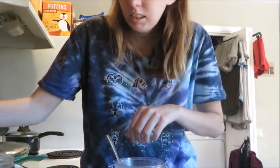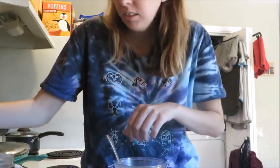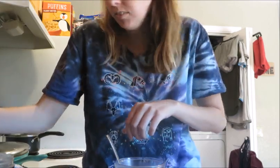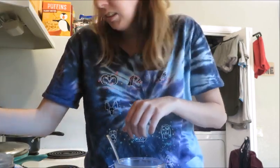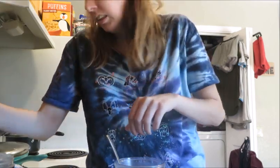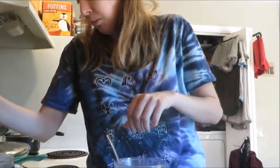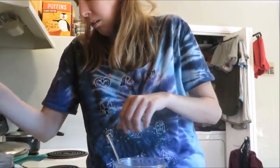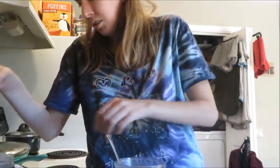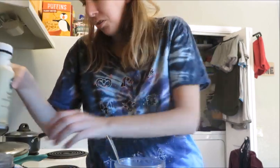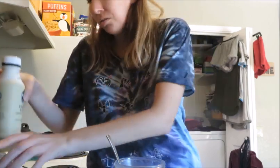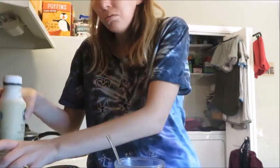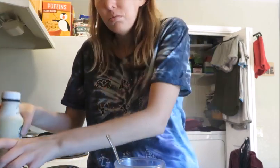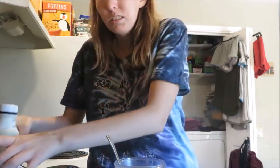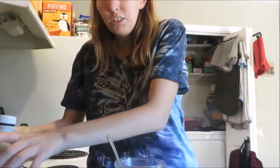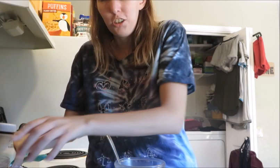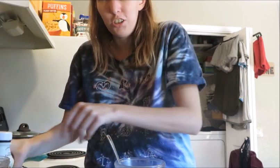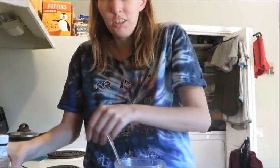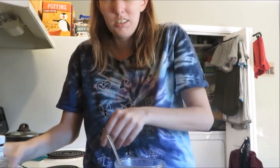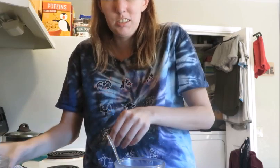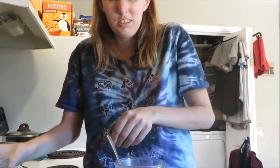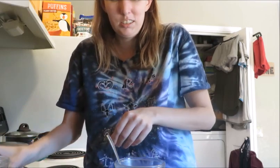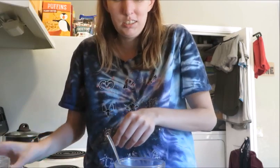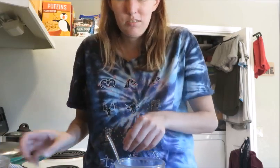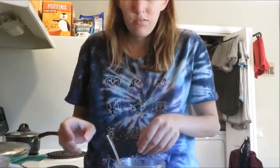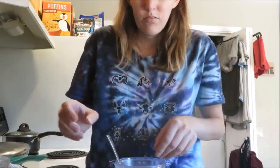if they want to stay charged.